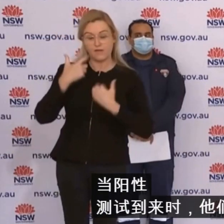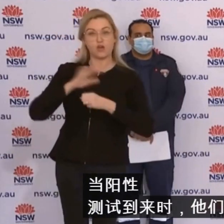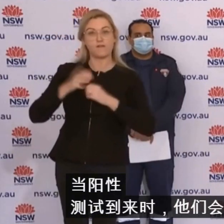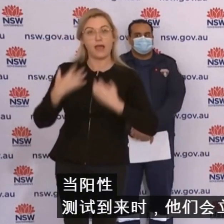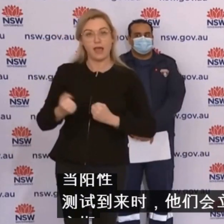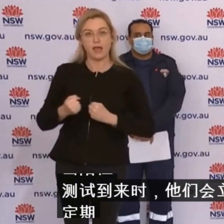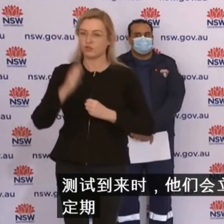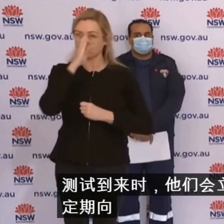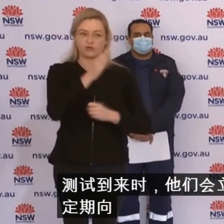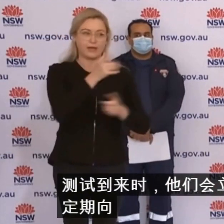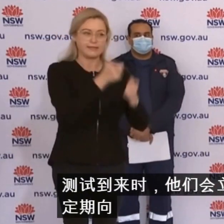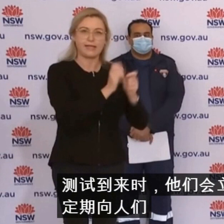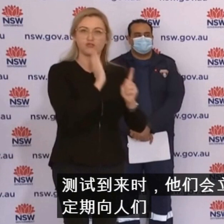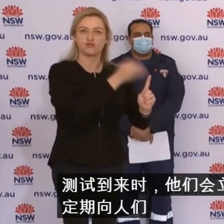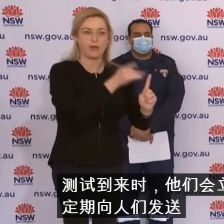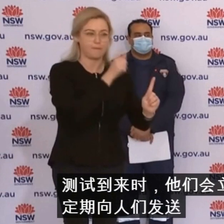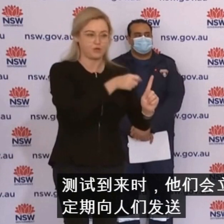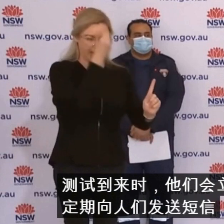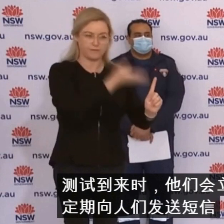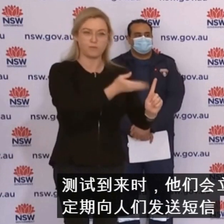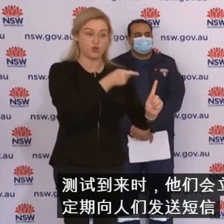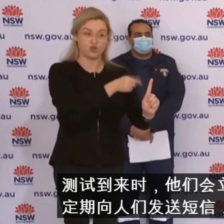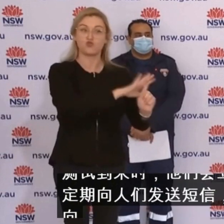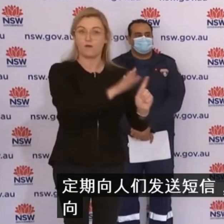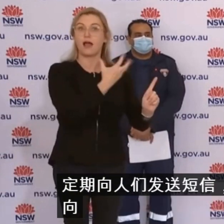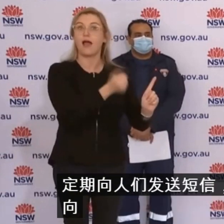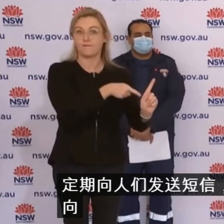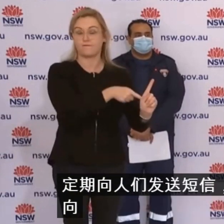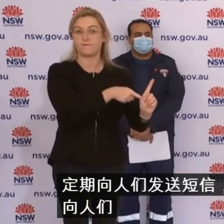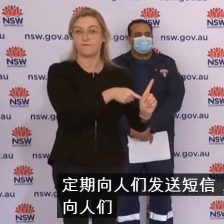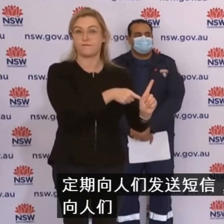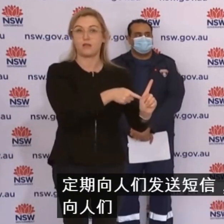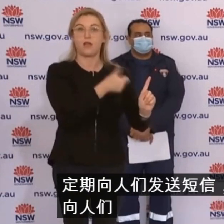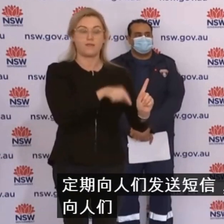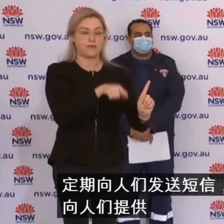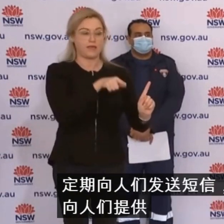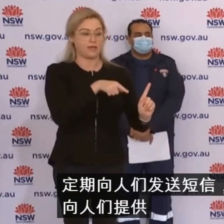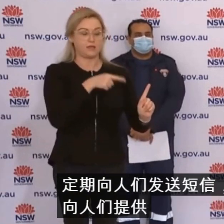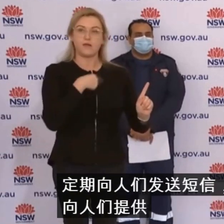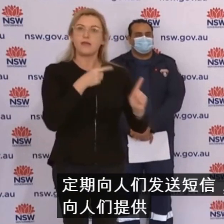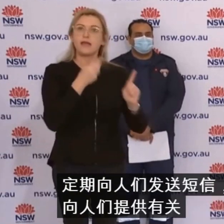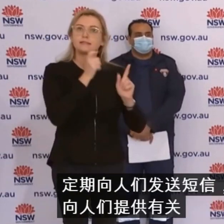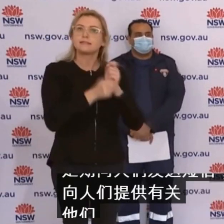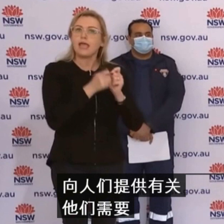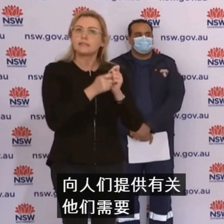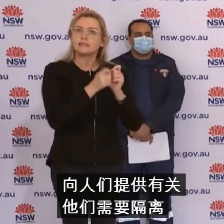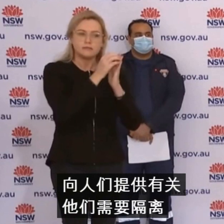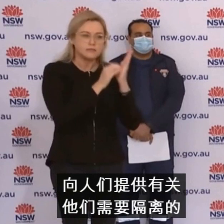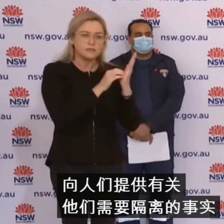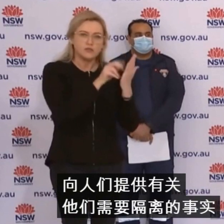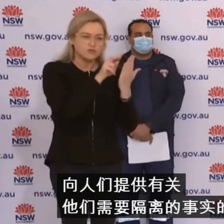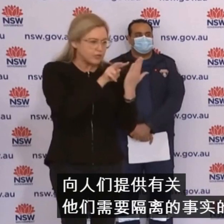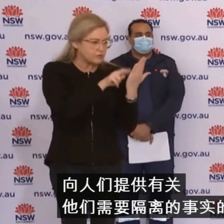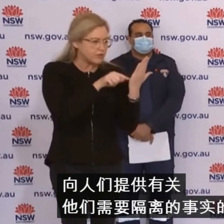batched, and we're regularly texting out to people. That gives people information about the fact that they need